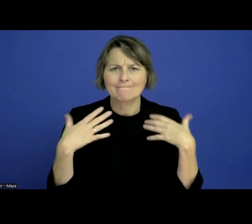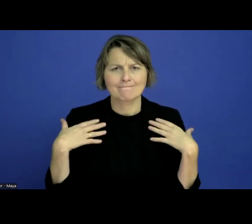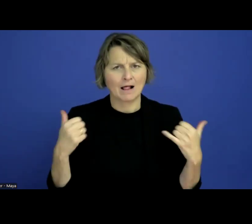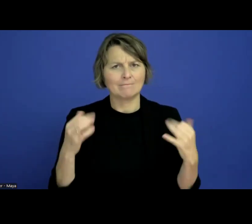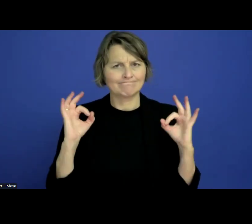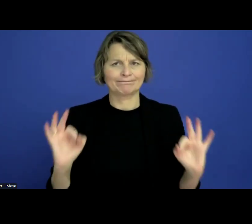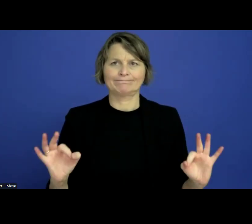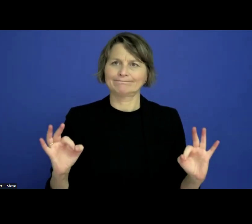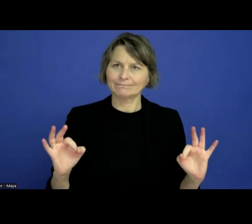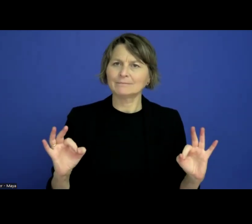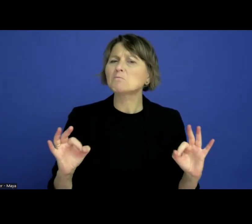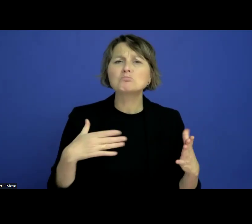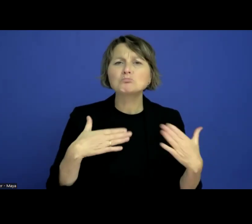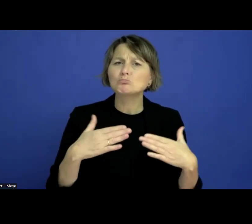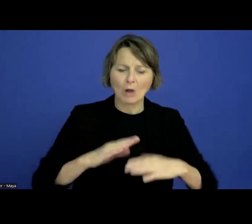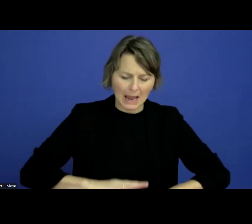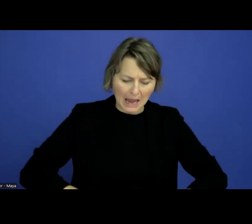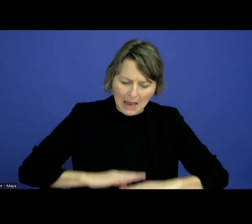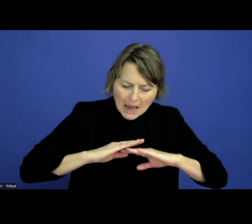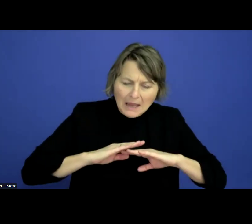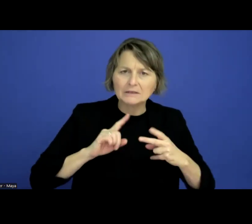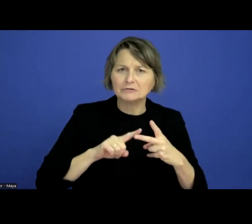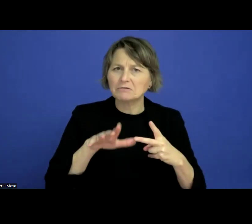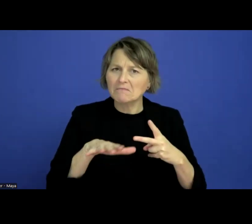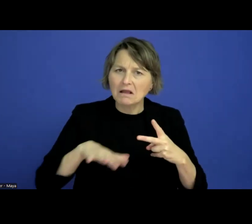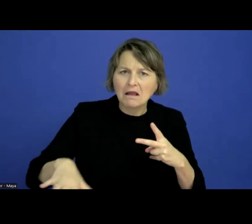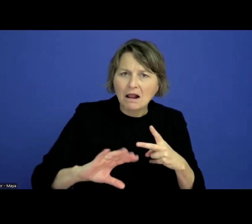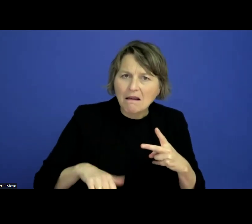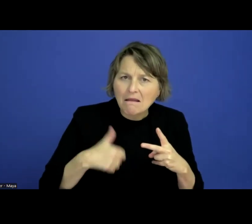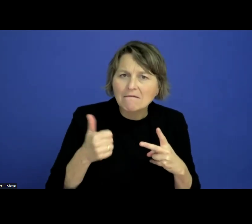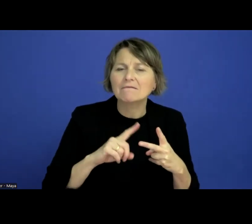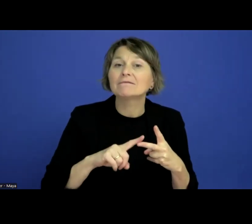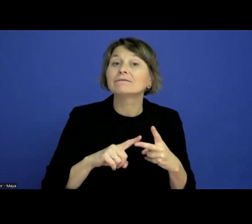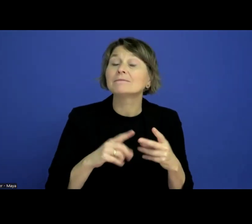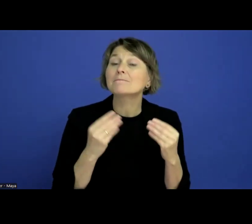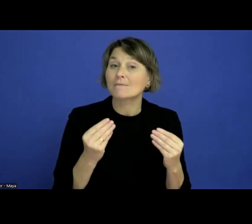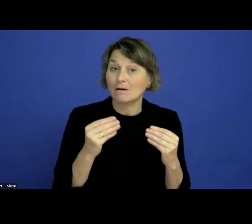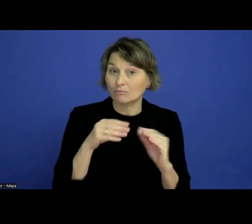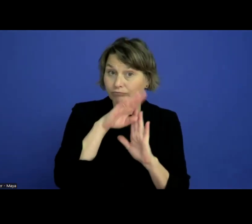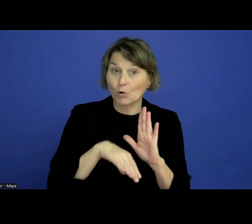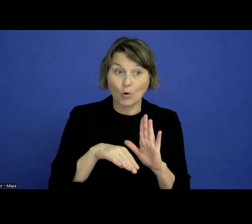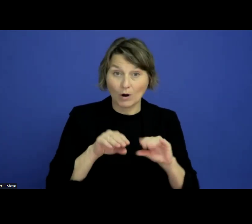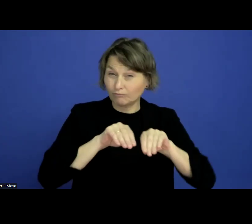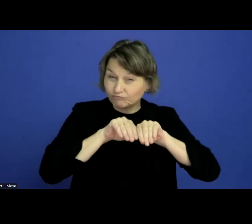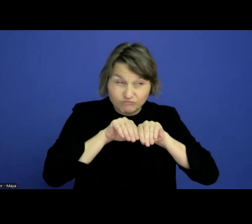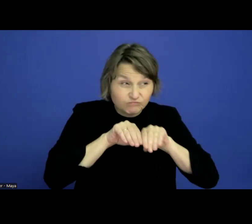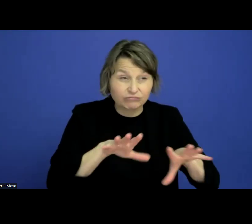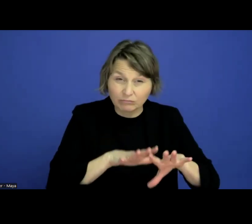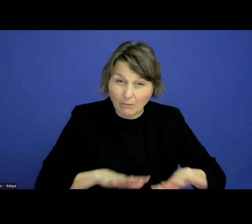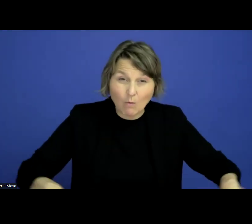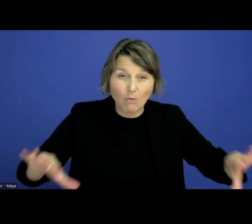stages and different circumstances. The program is rolled out across all our entities in